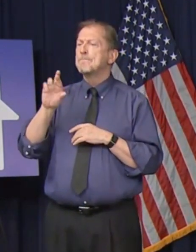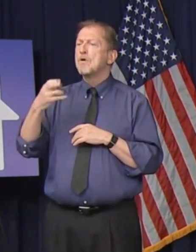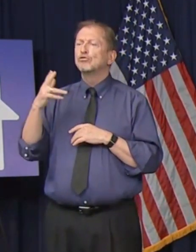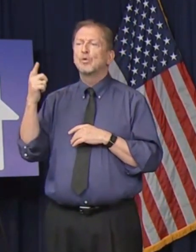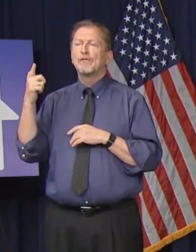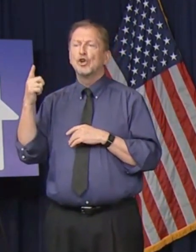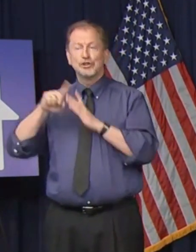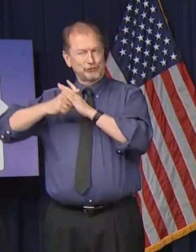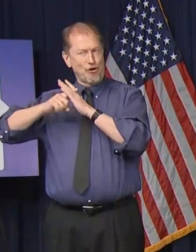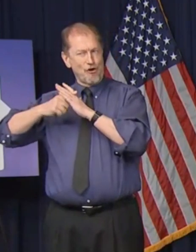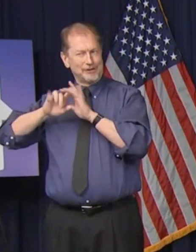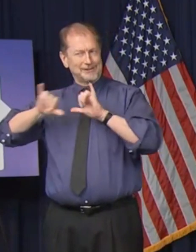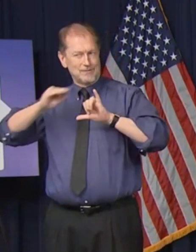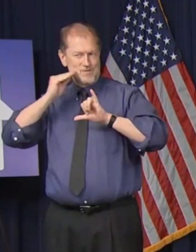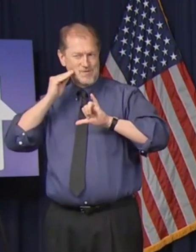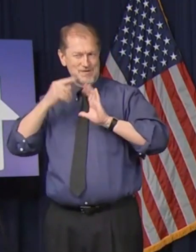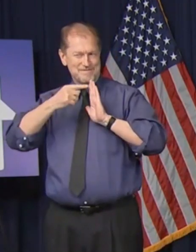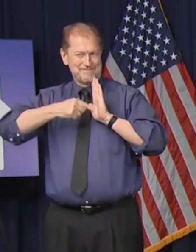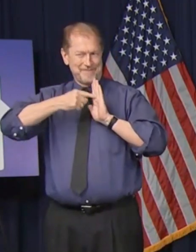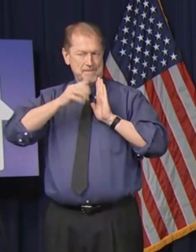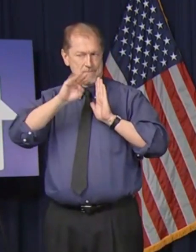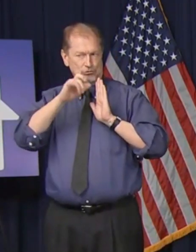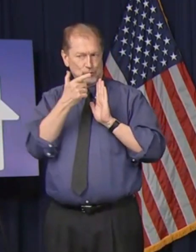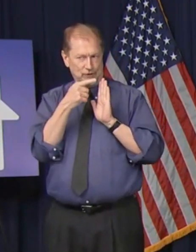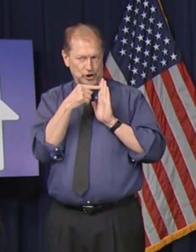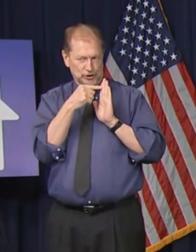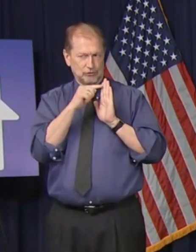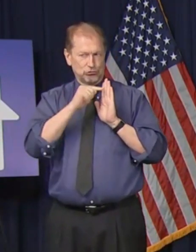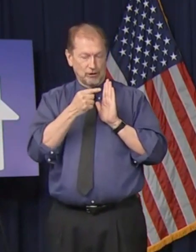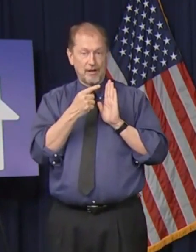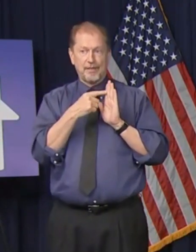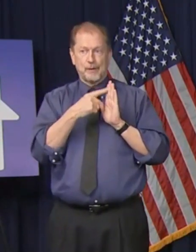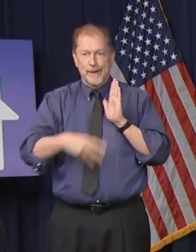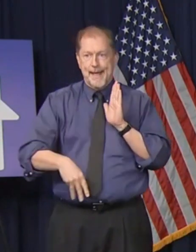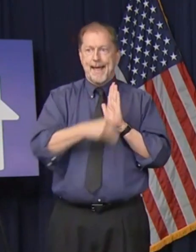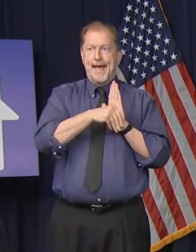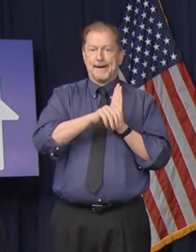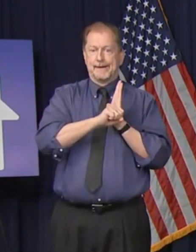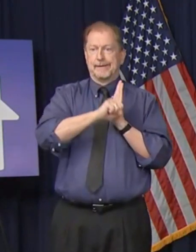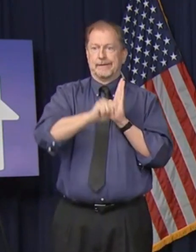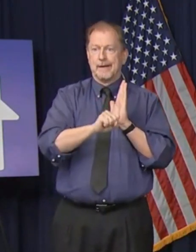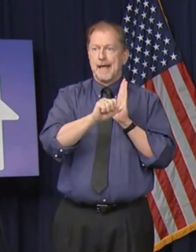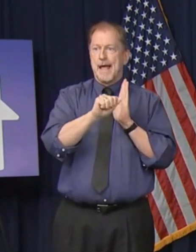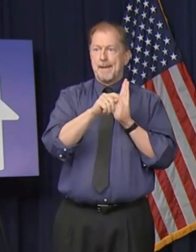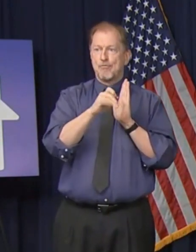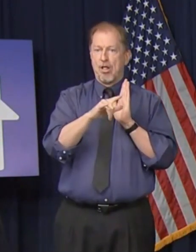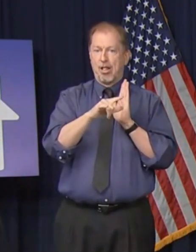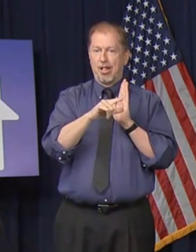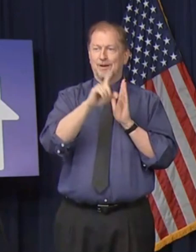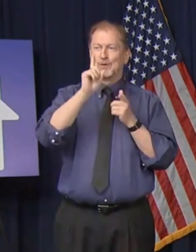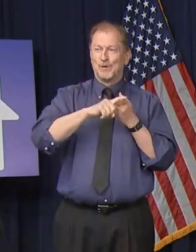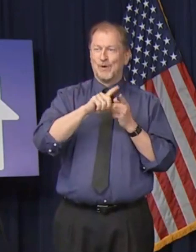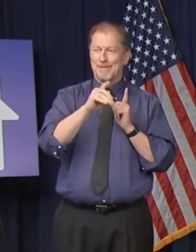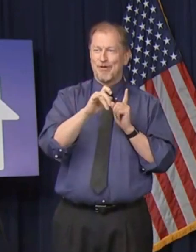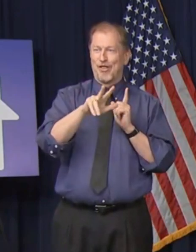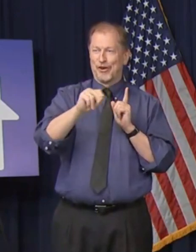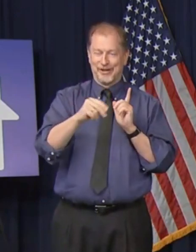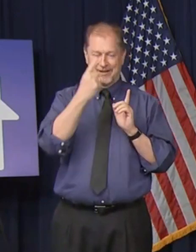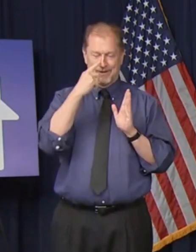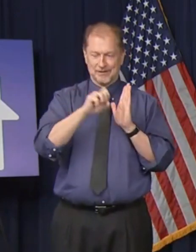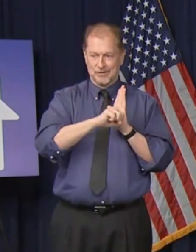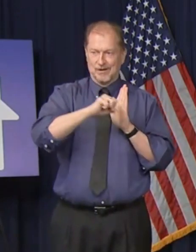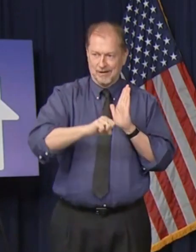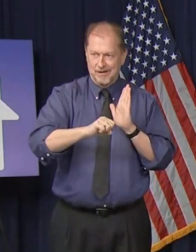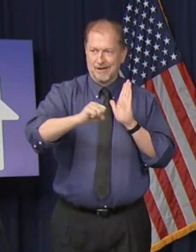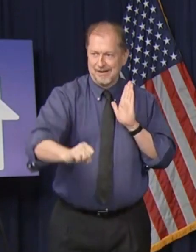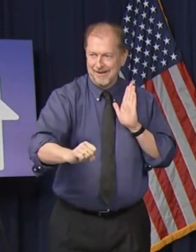It went into effect, and we then had to extend it in April to April 30th because circumstances